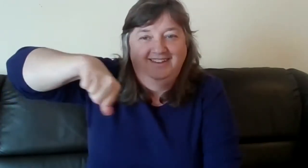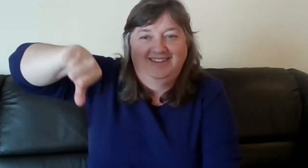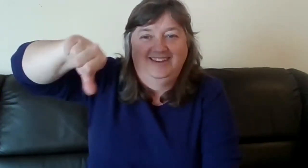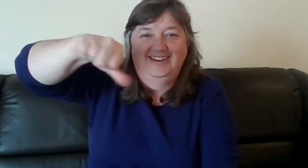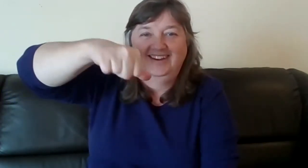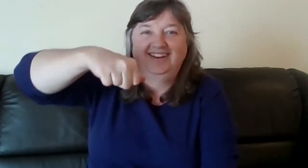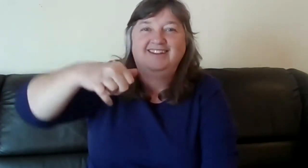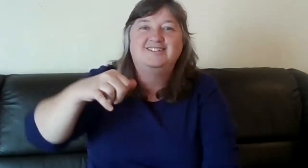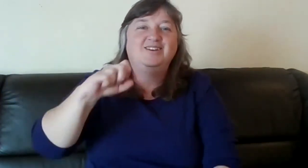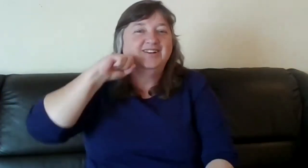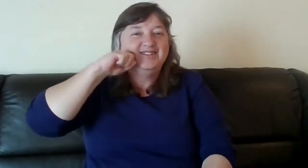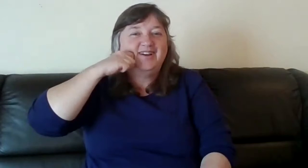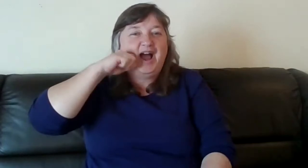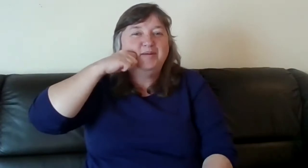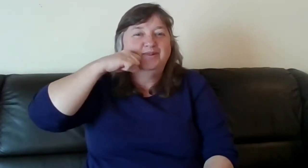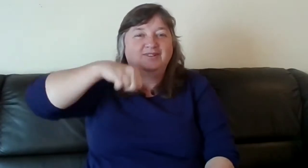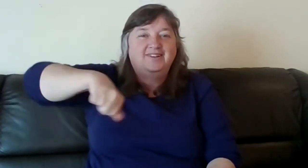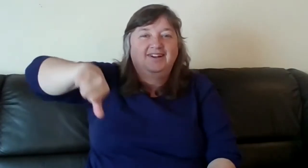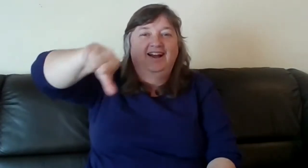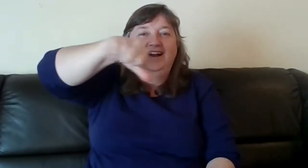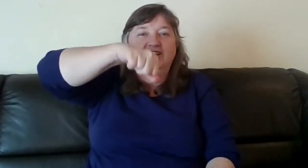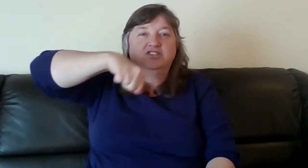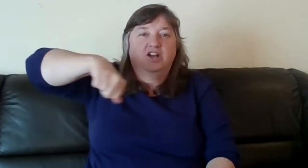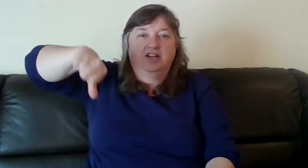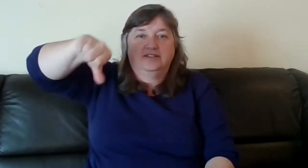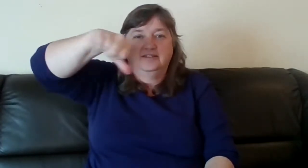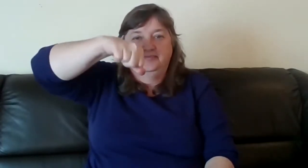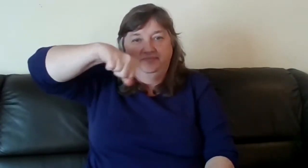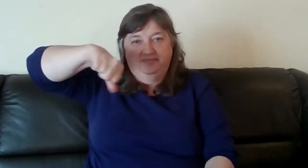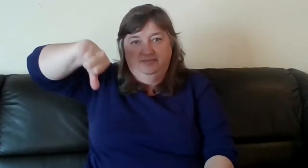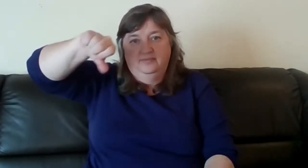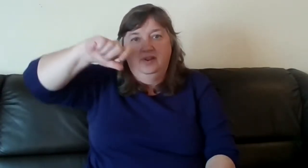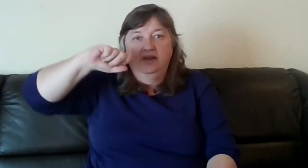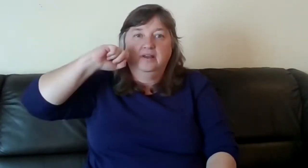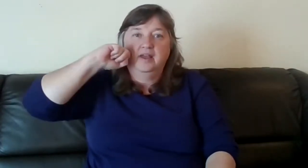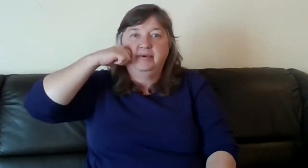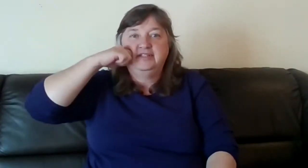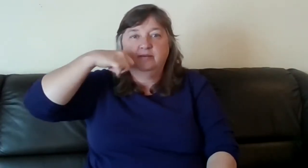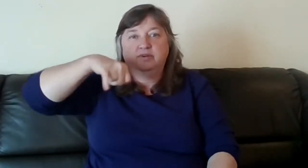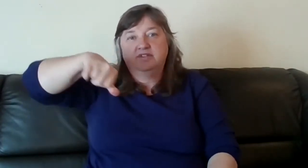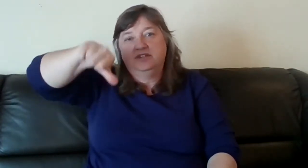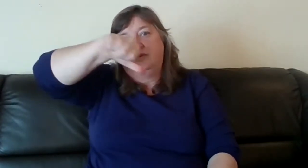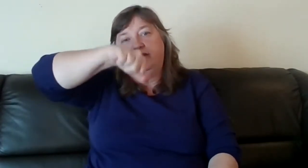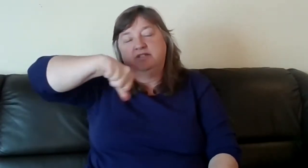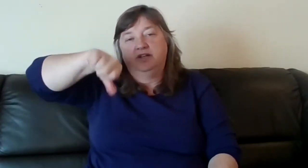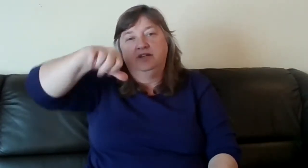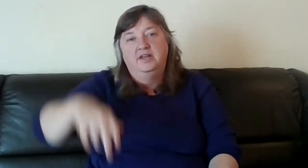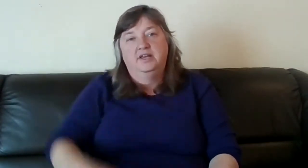is, so you're going to do apple sauce. Okay, my tech person has requested that